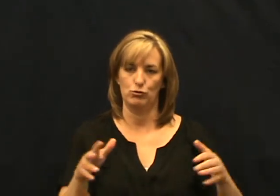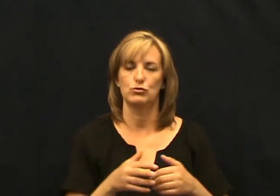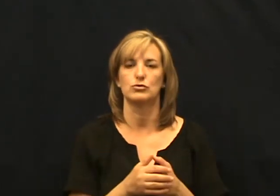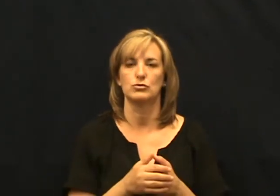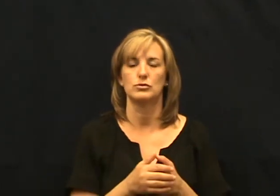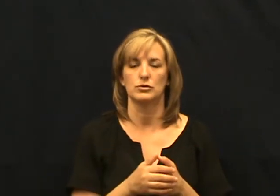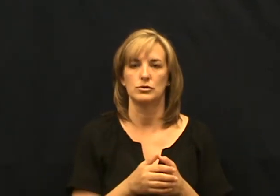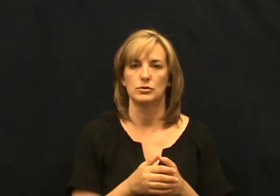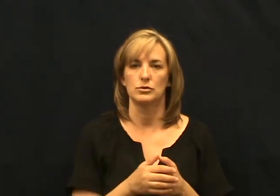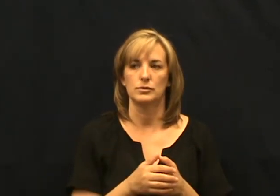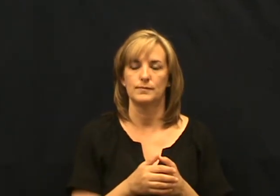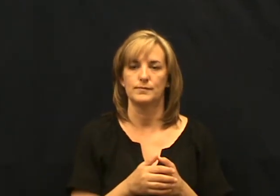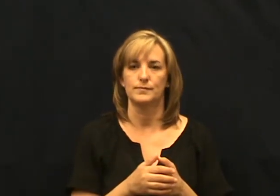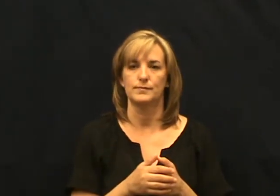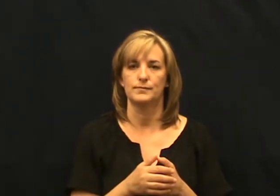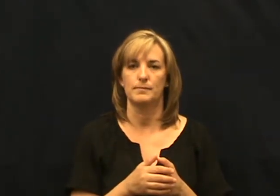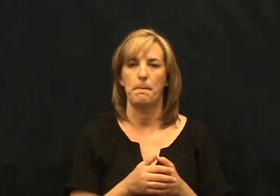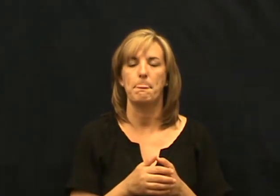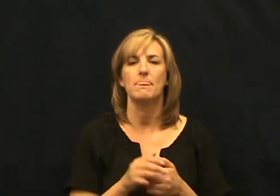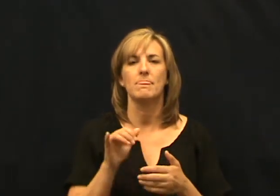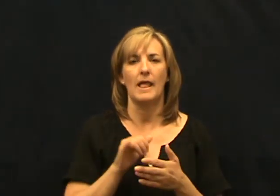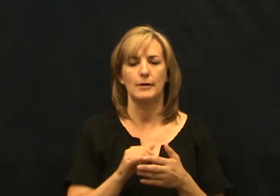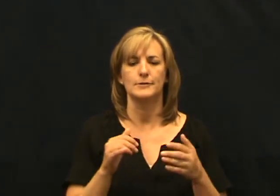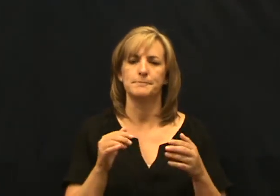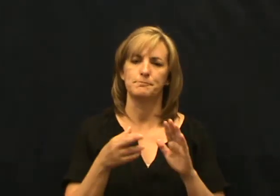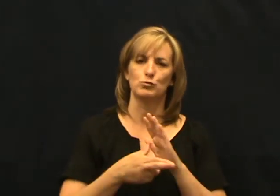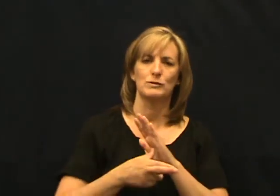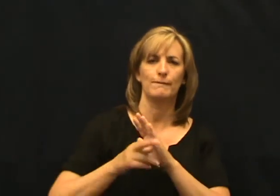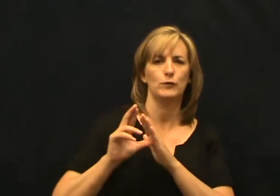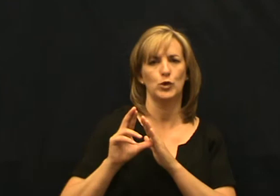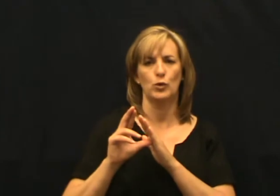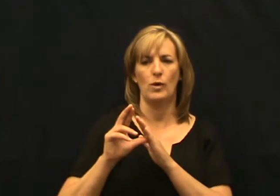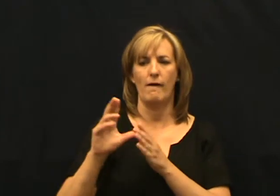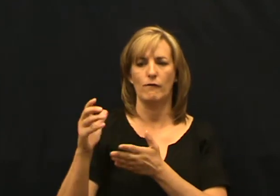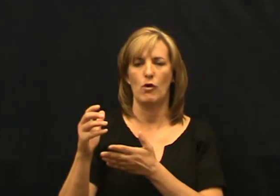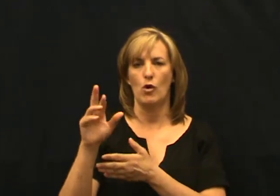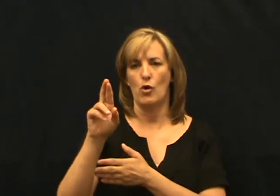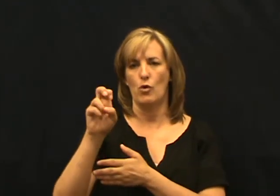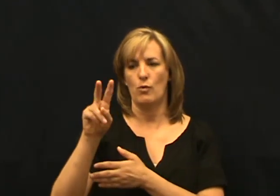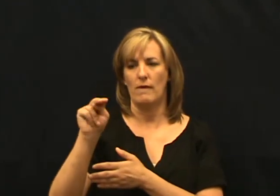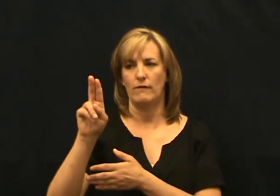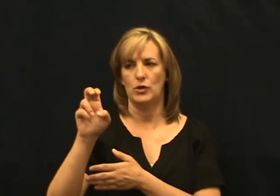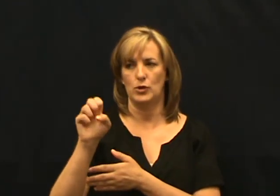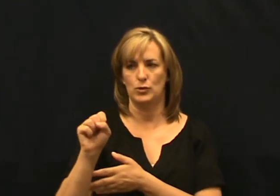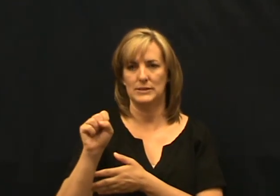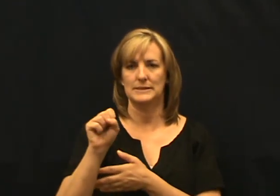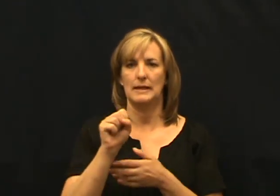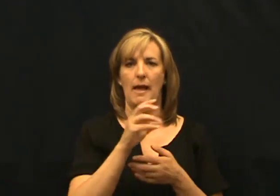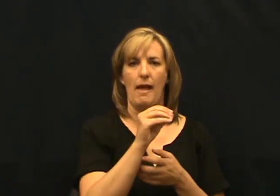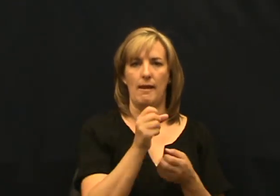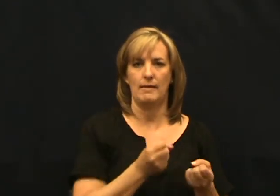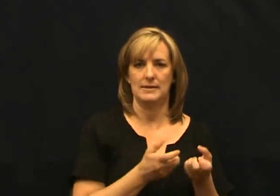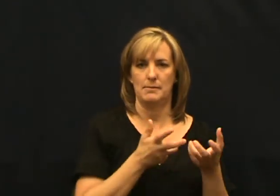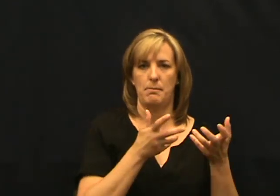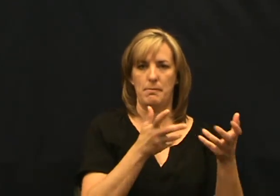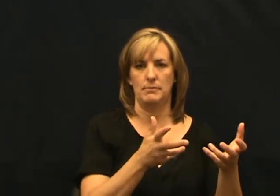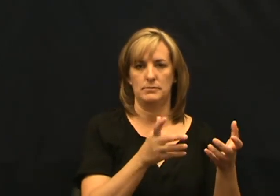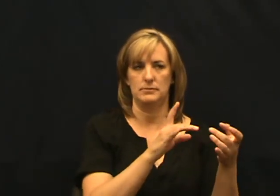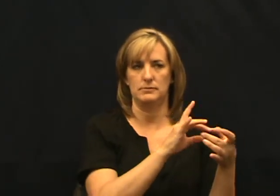of revenues and expenses in relationship to when the cash is received or paid. The